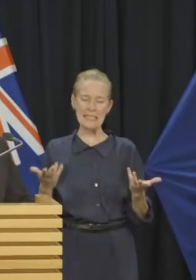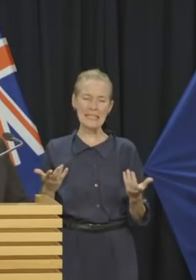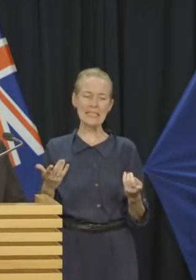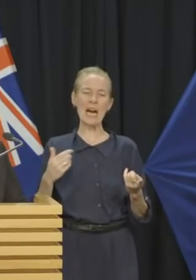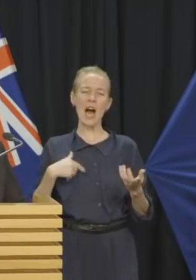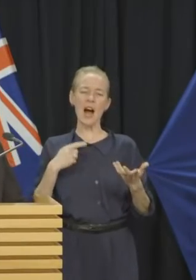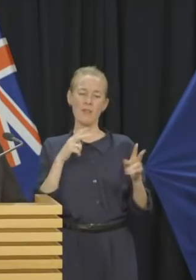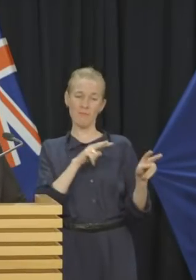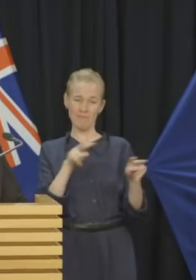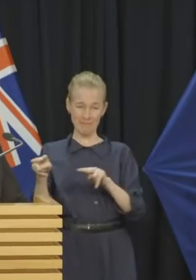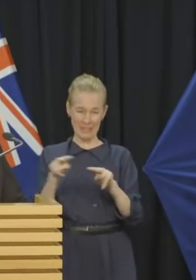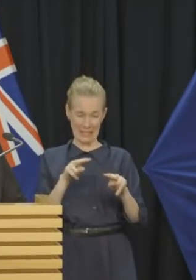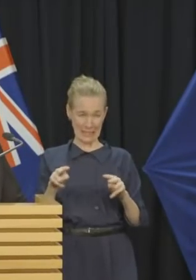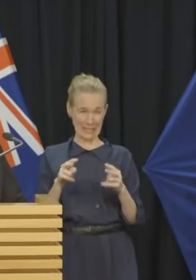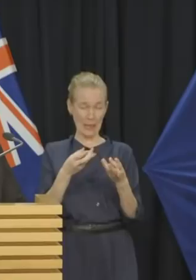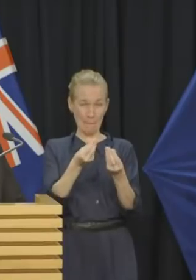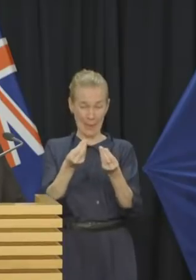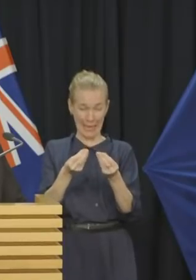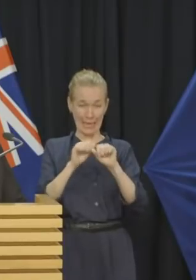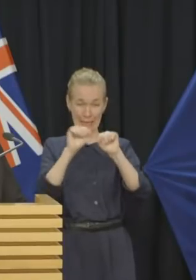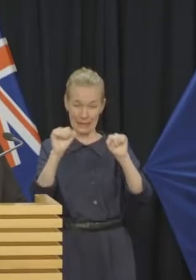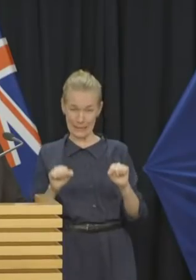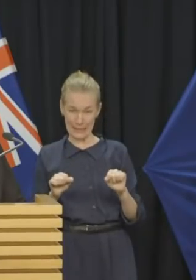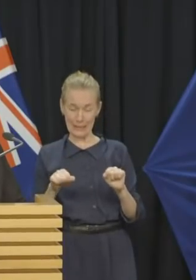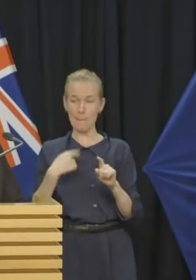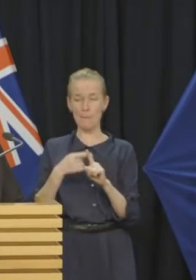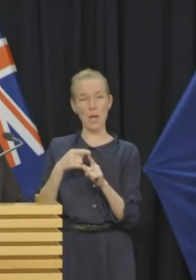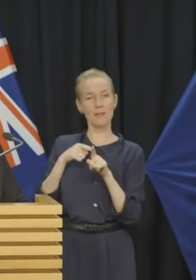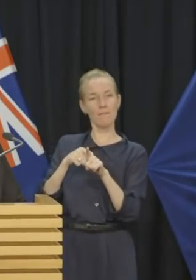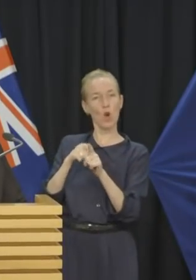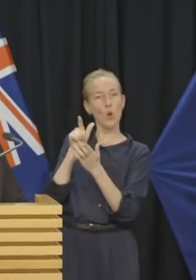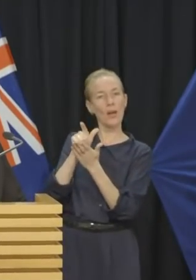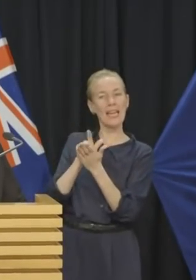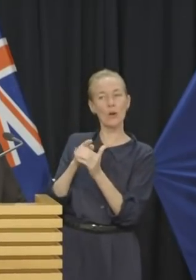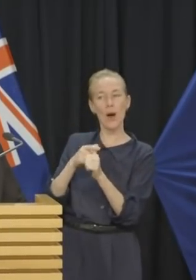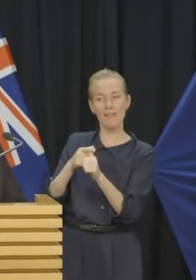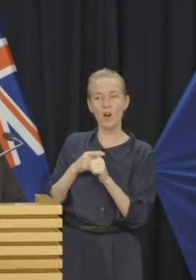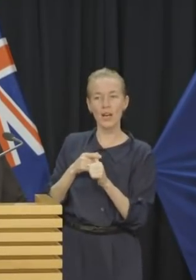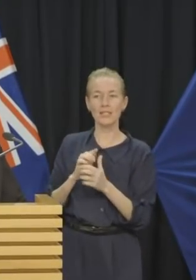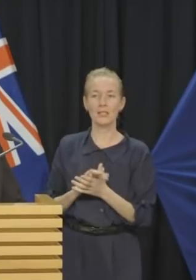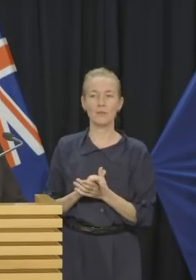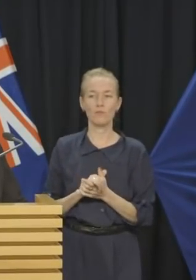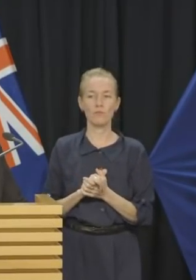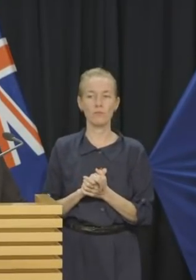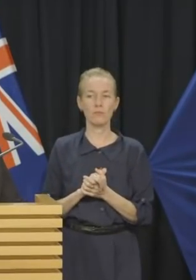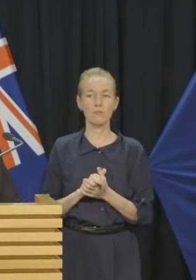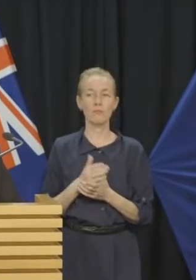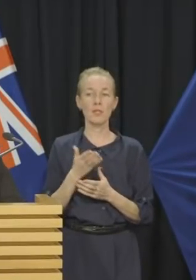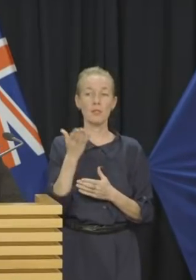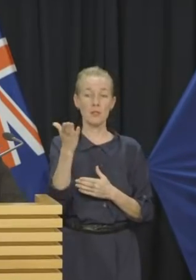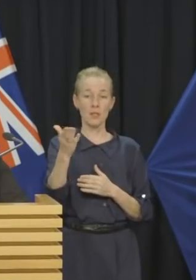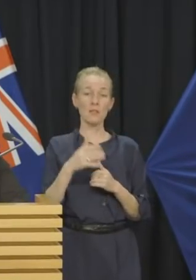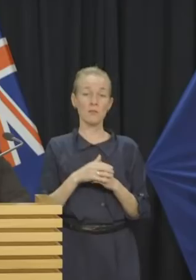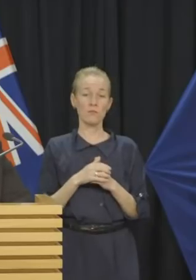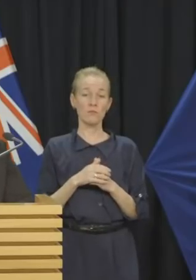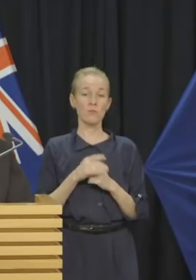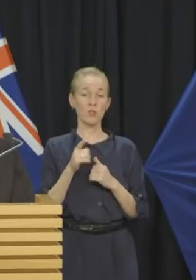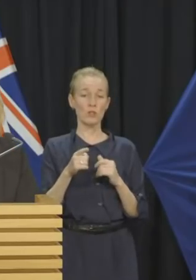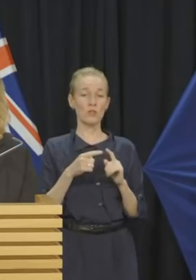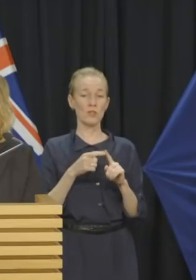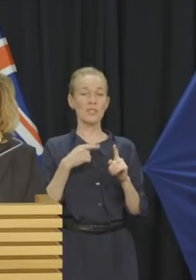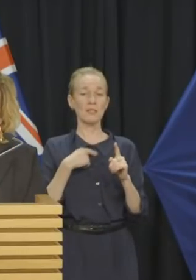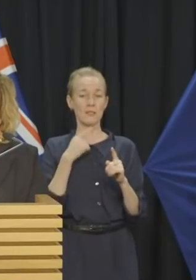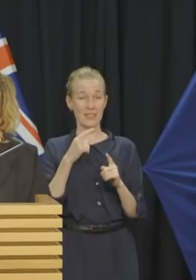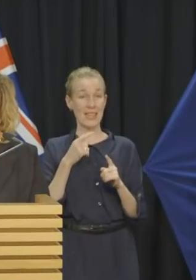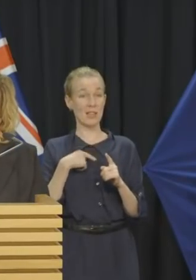legal advice. 10 times what you're projecting to recoup with the system, though. Yes, and what we also know is for that